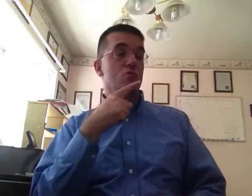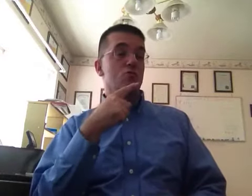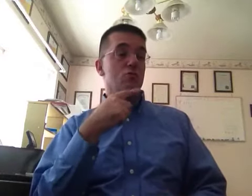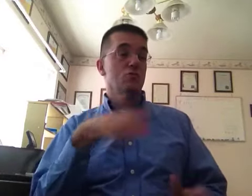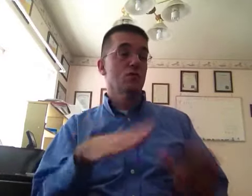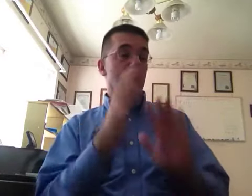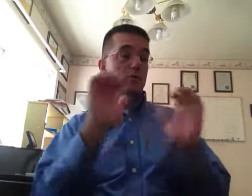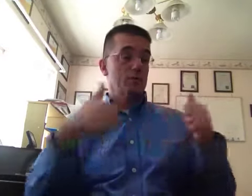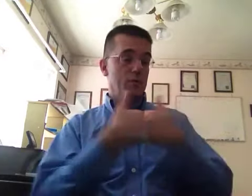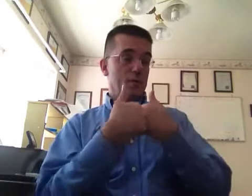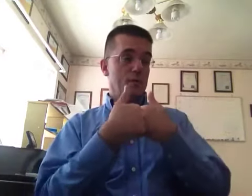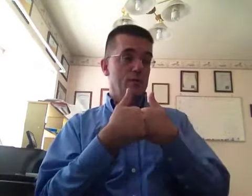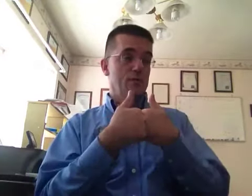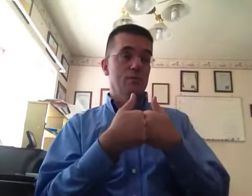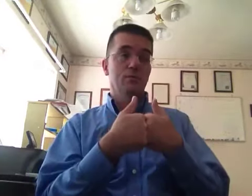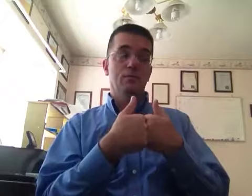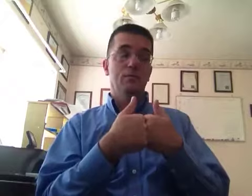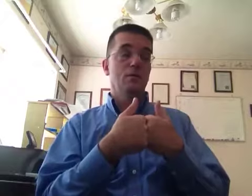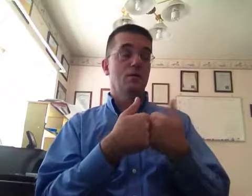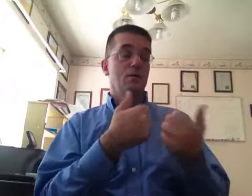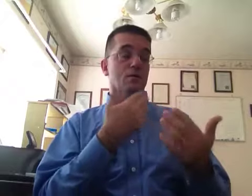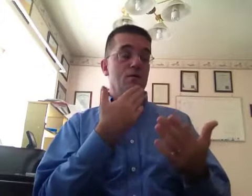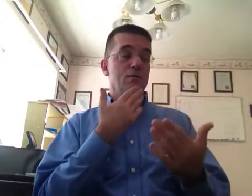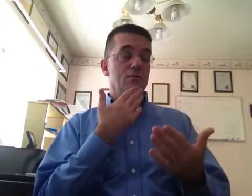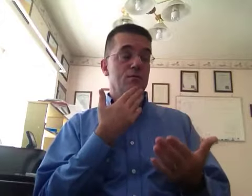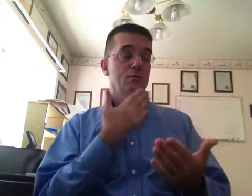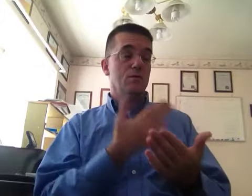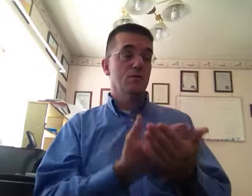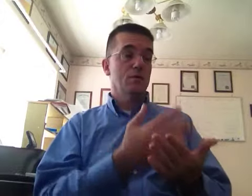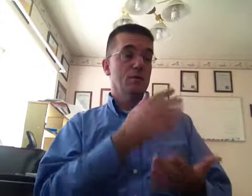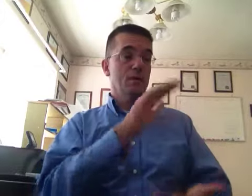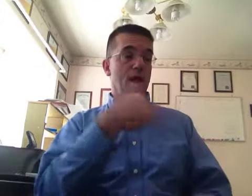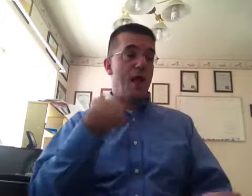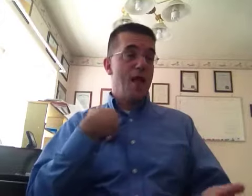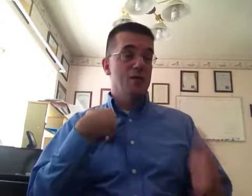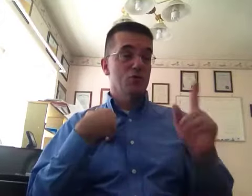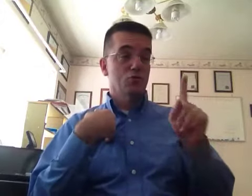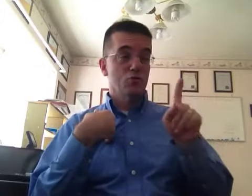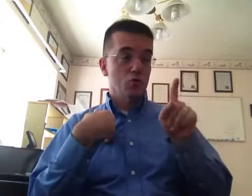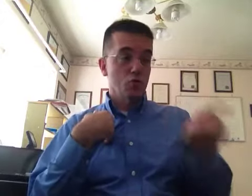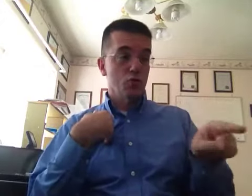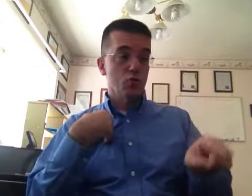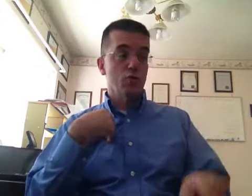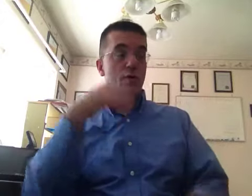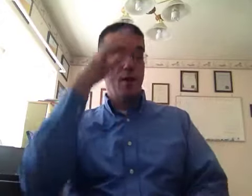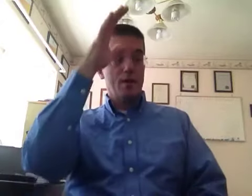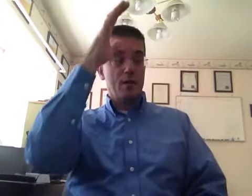We definitely are. So it's a good thing he's got you as a daddy. Man, that's incredible. So,